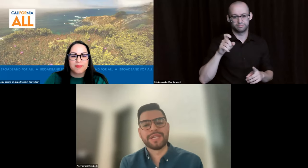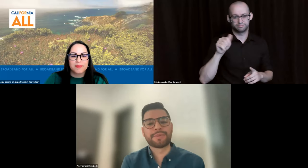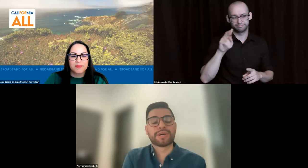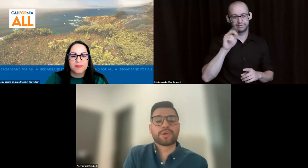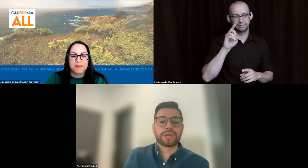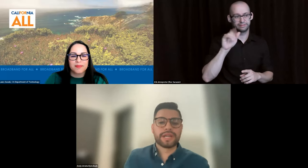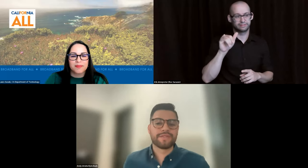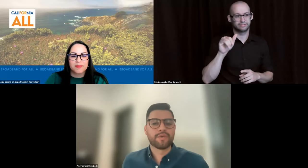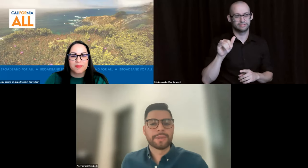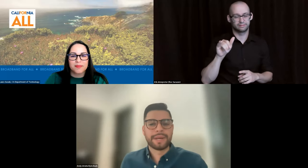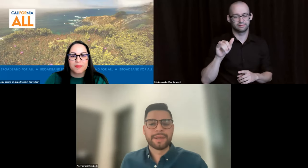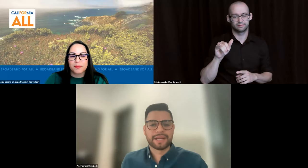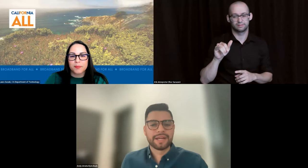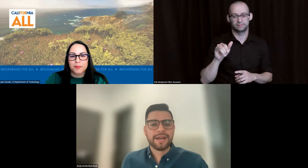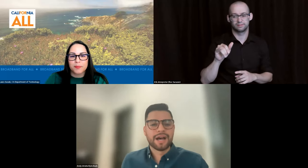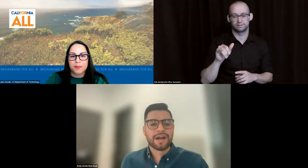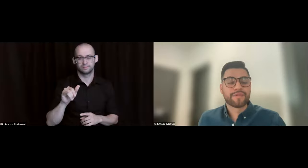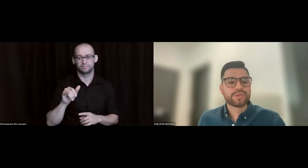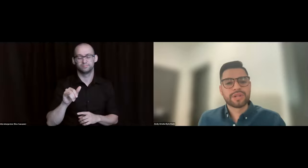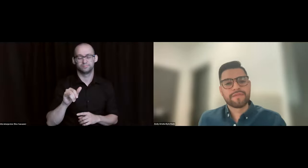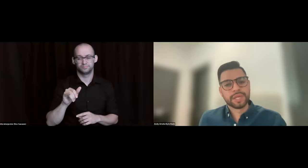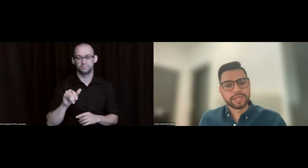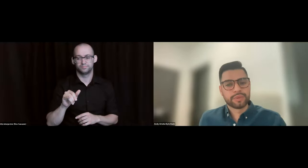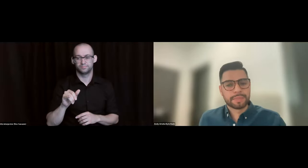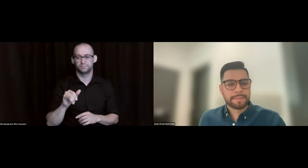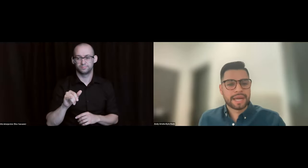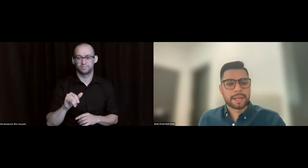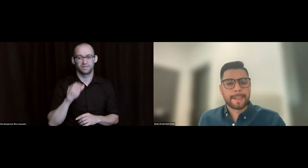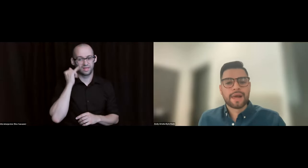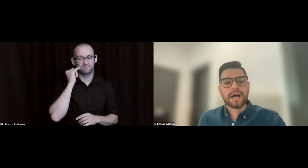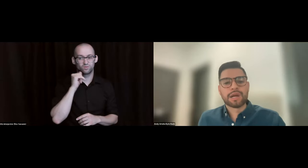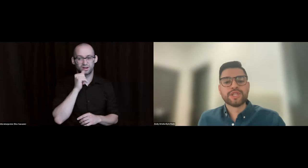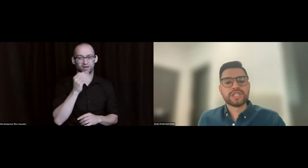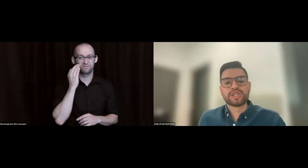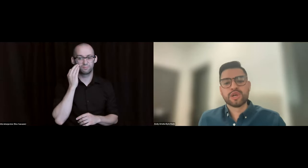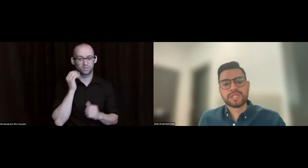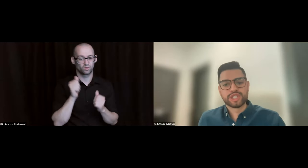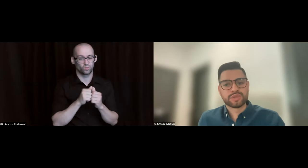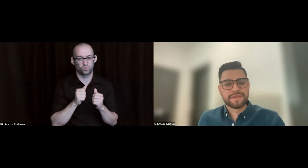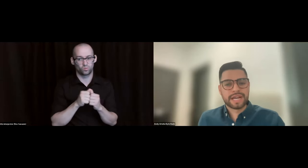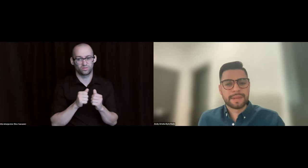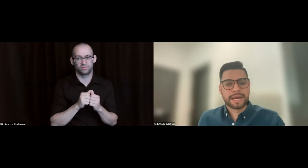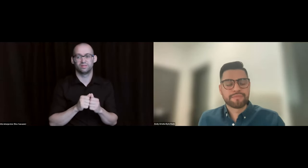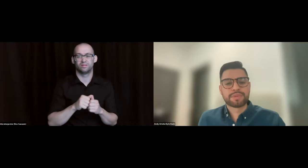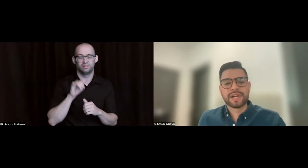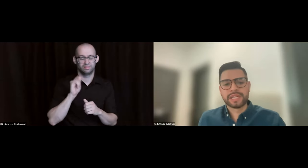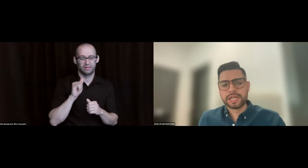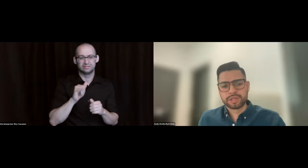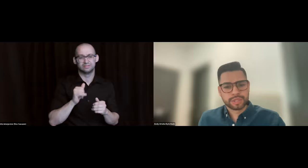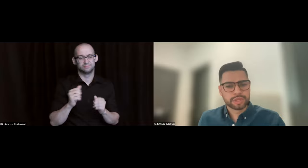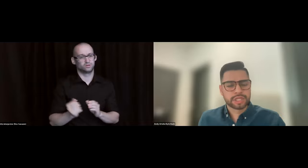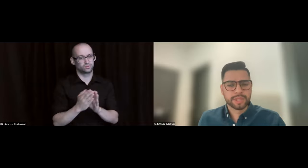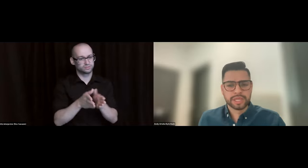I am the program coordinator for Bite Back. For those who are not familiar with Bite Back, our mission is to close the digital divide by